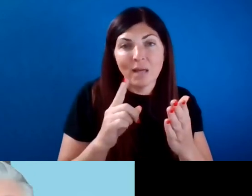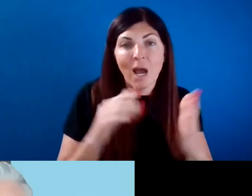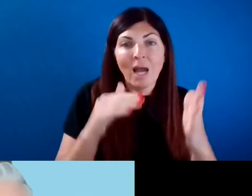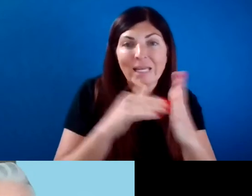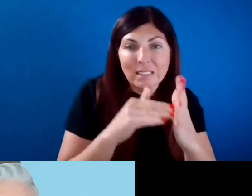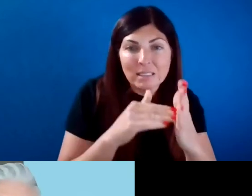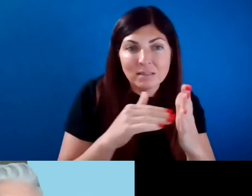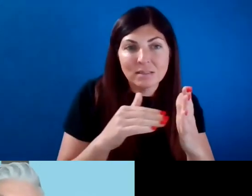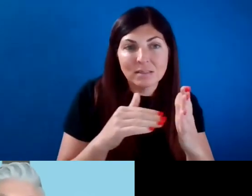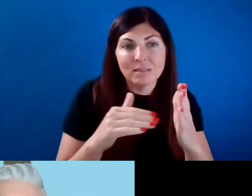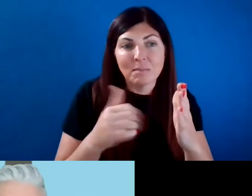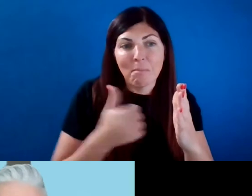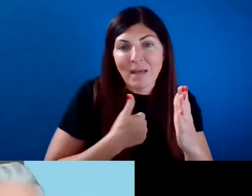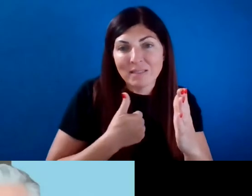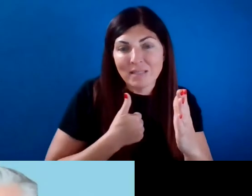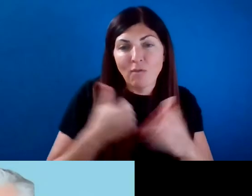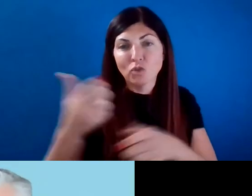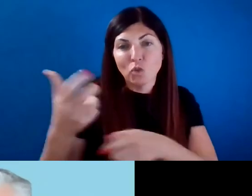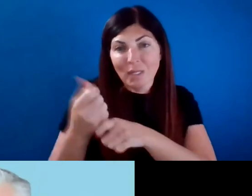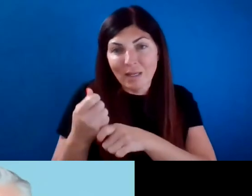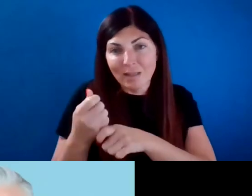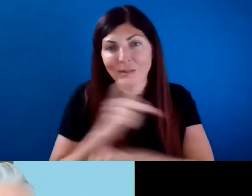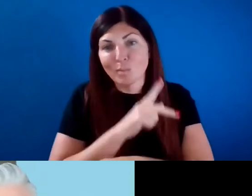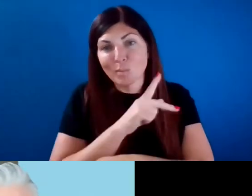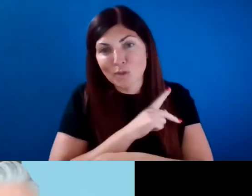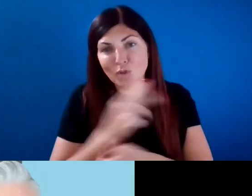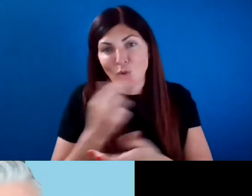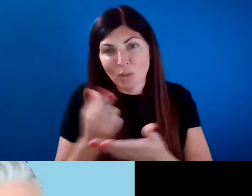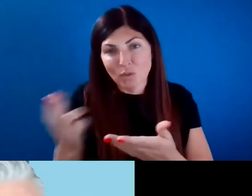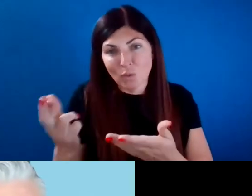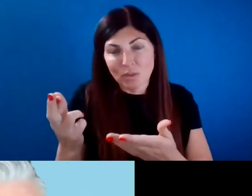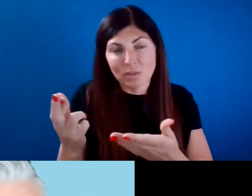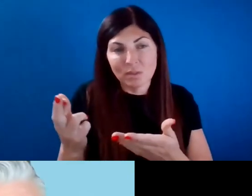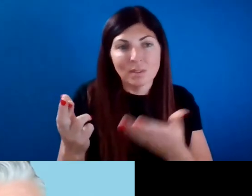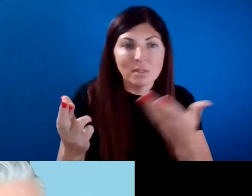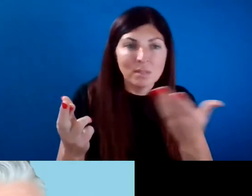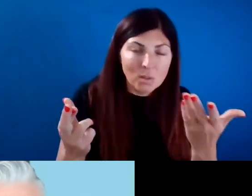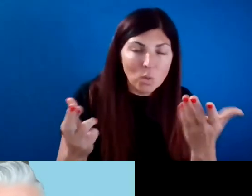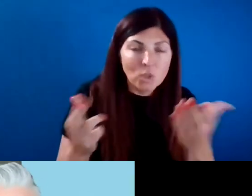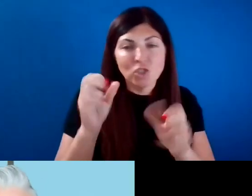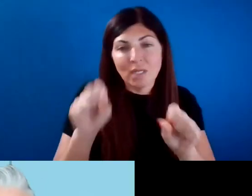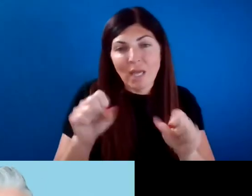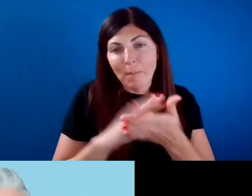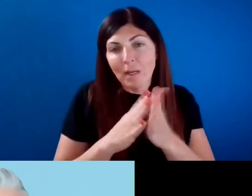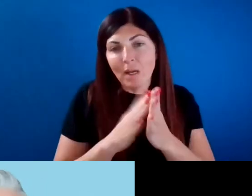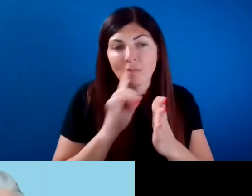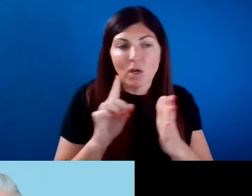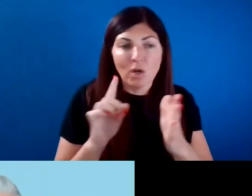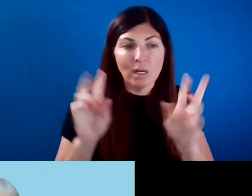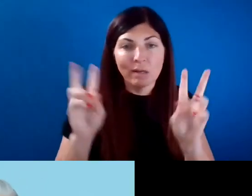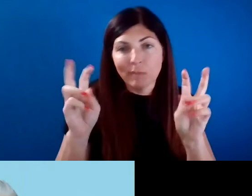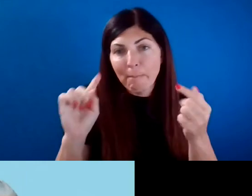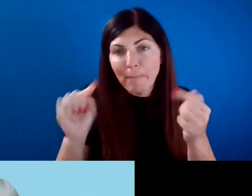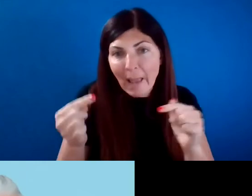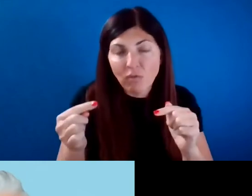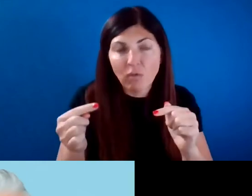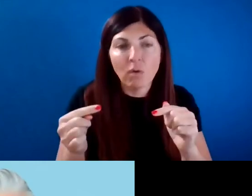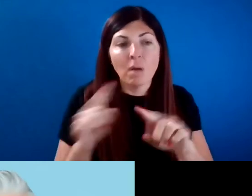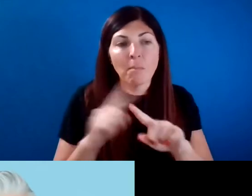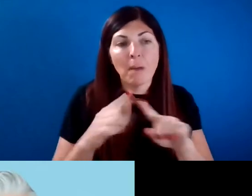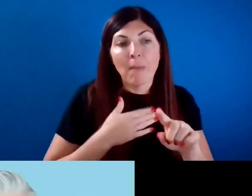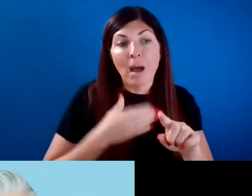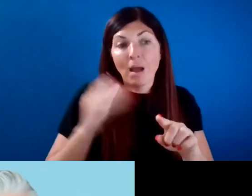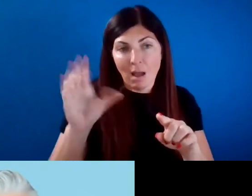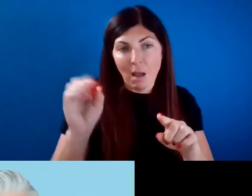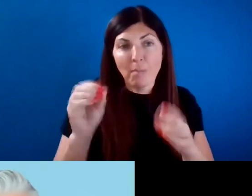personal resources, which gets fairly painful because my company at the moment